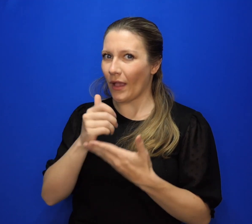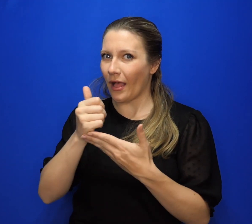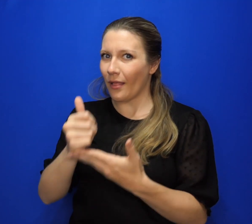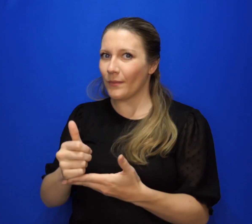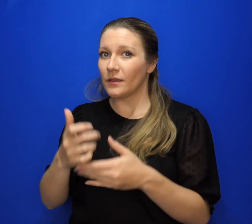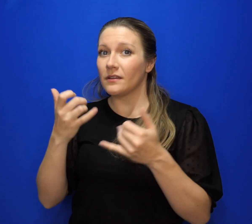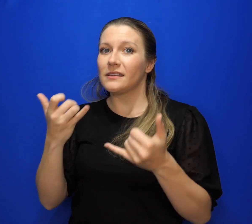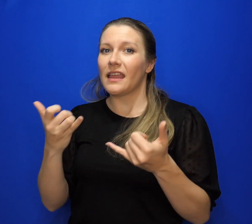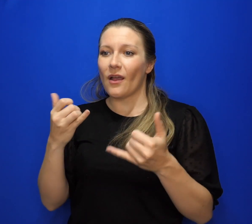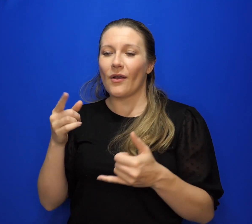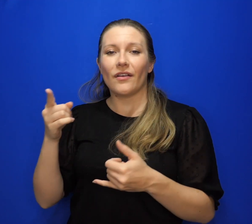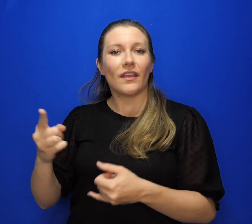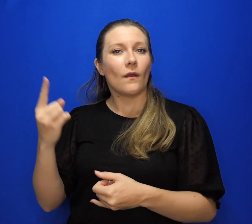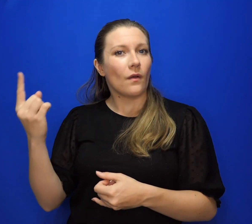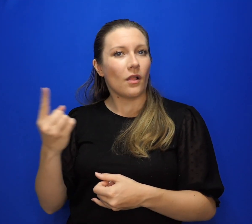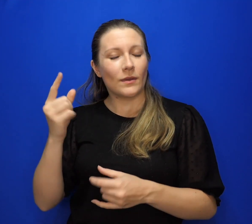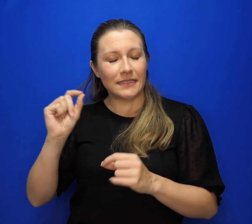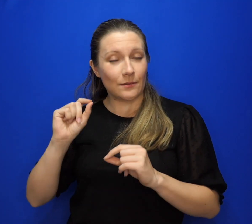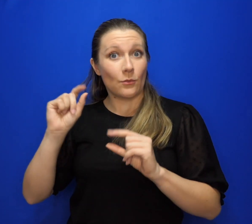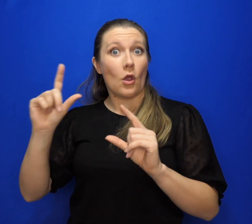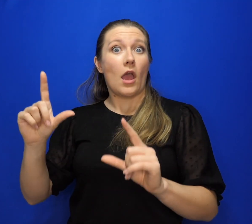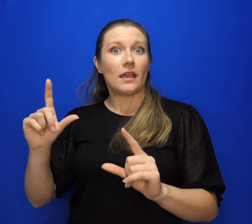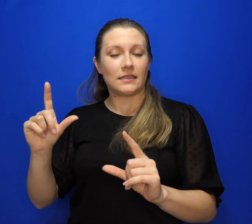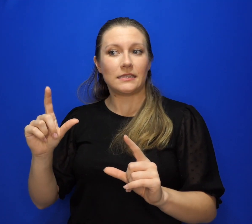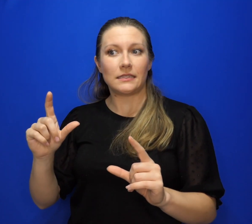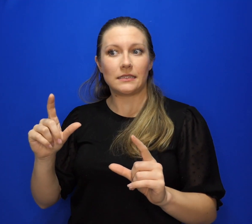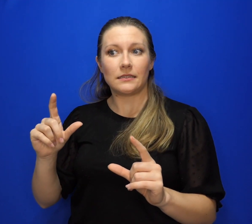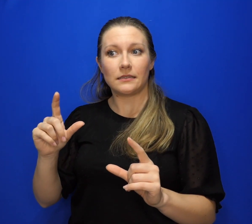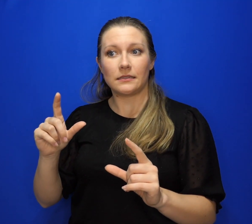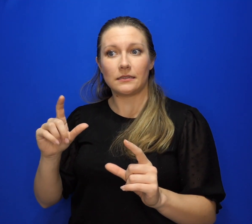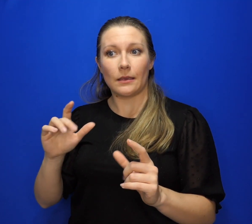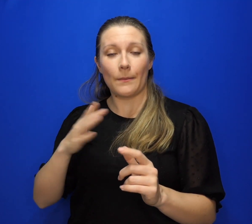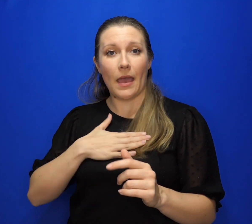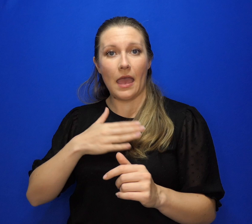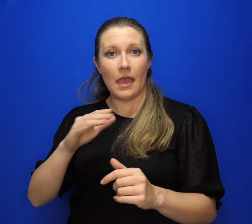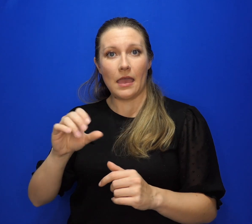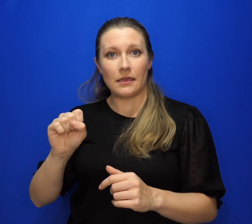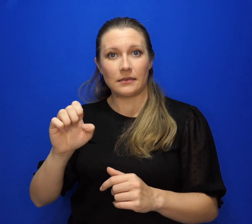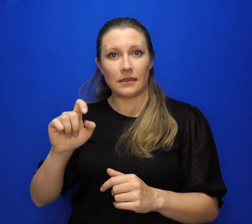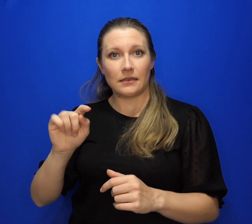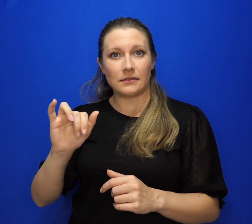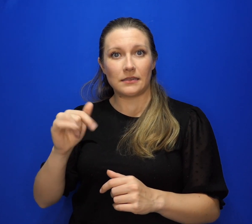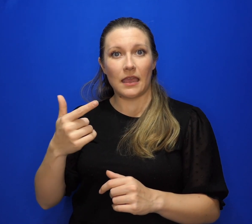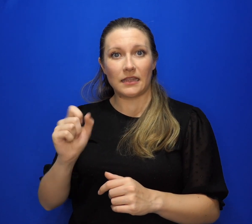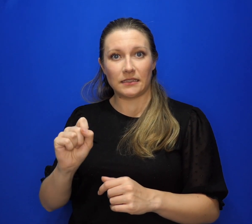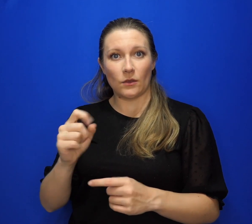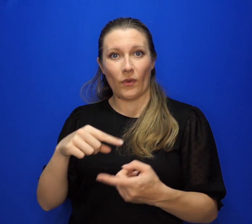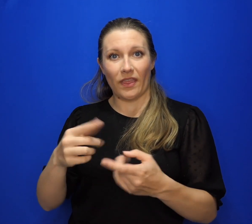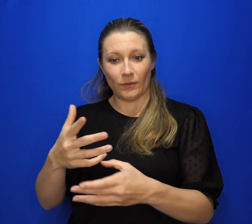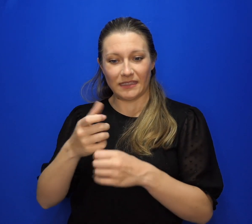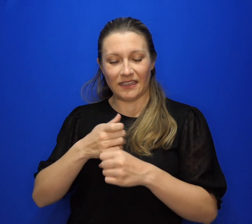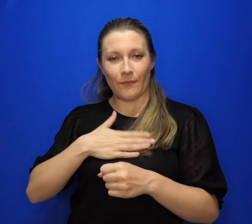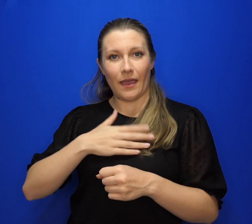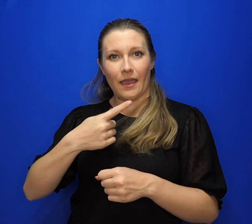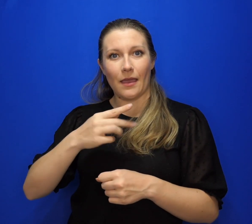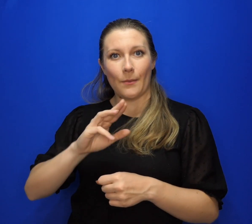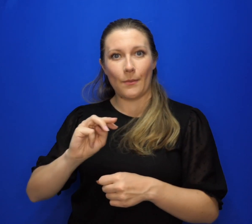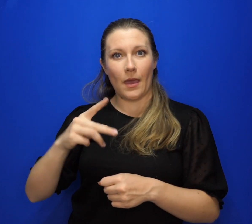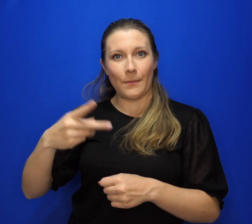always surprised at how the settings look when they get the pump information. But it really is okay. So to